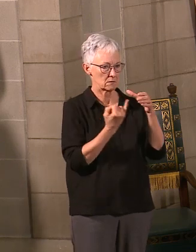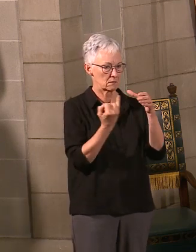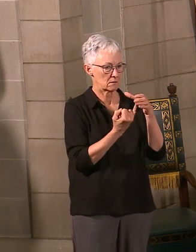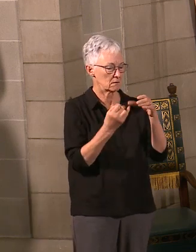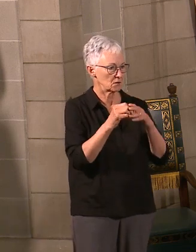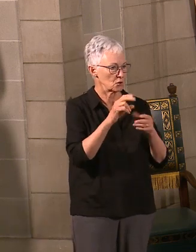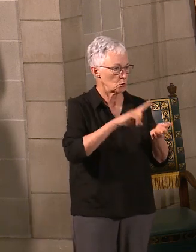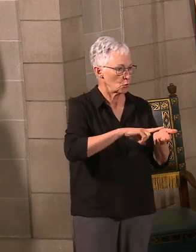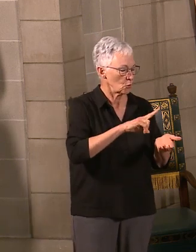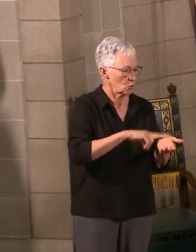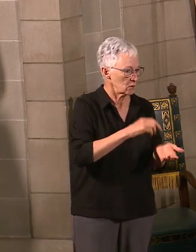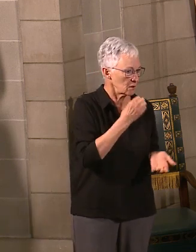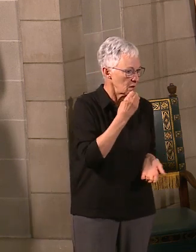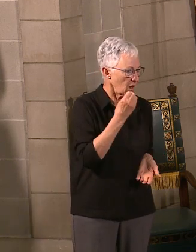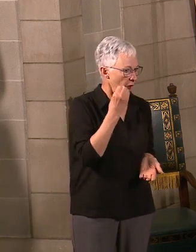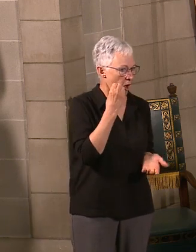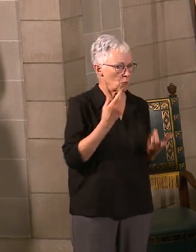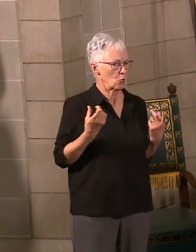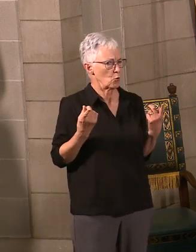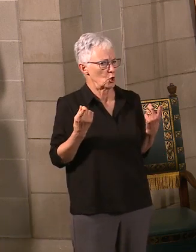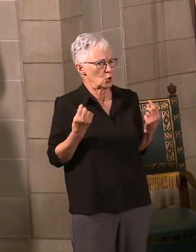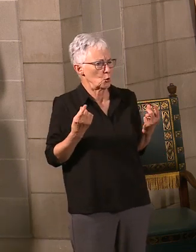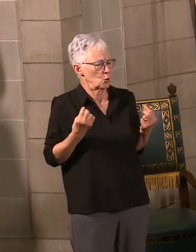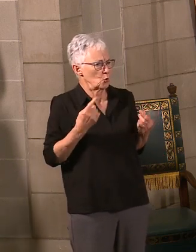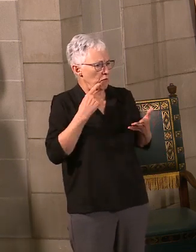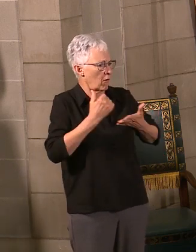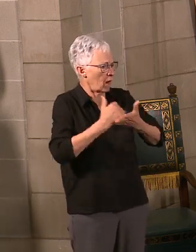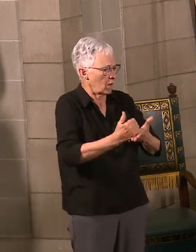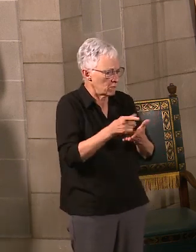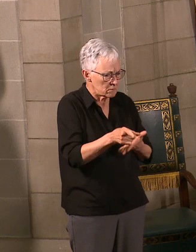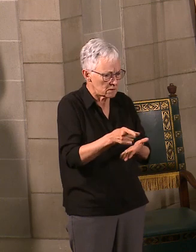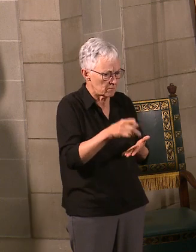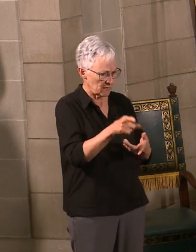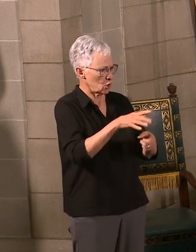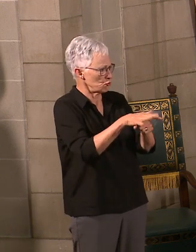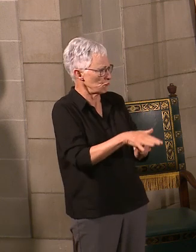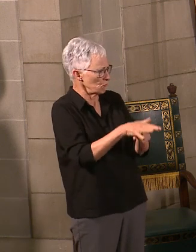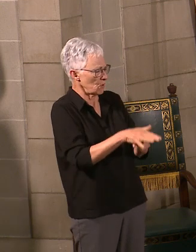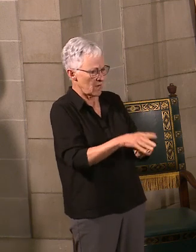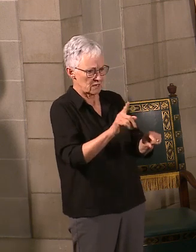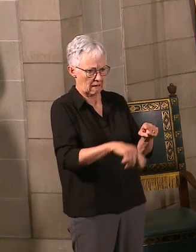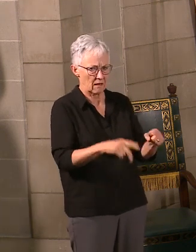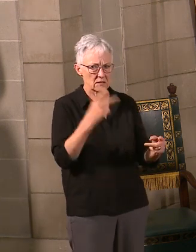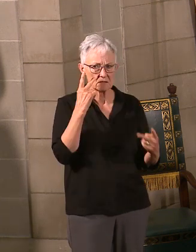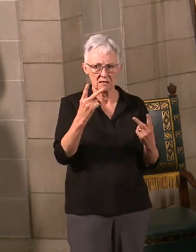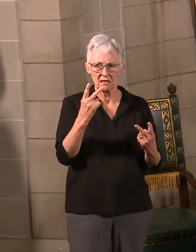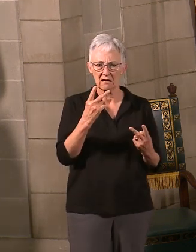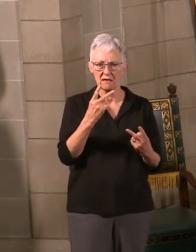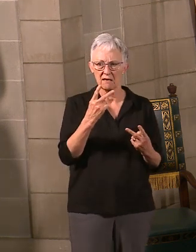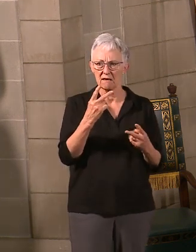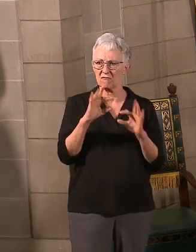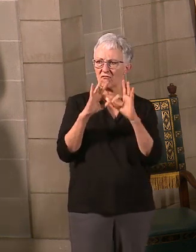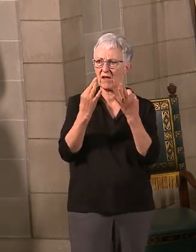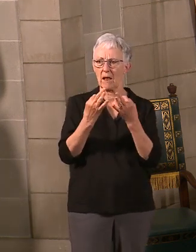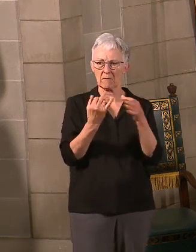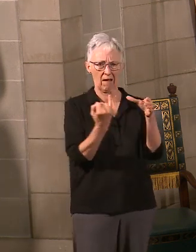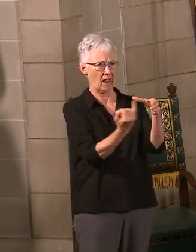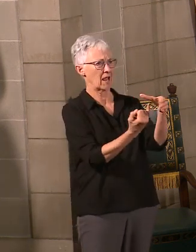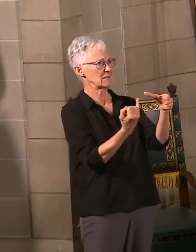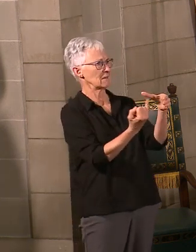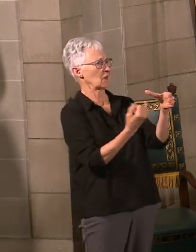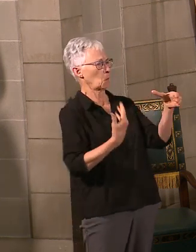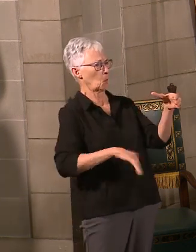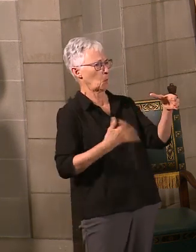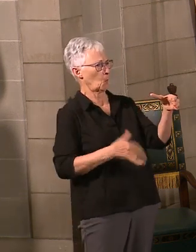like that, that isolation creates stress. You can't see your family members. And what can the state do? And I think it really is one of those things